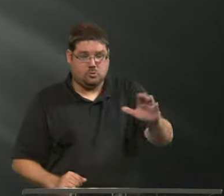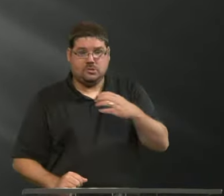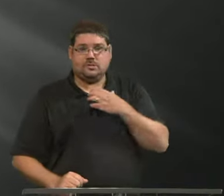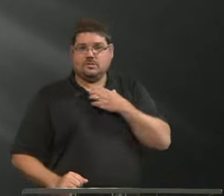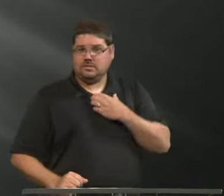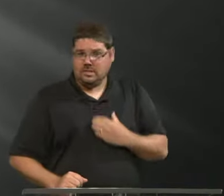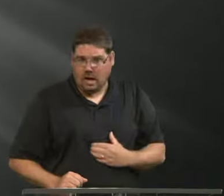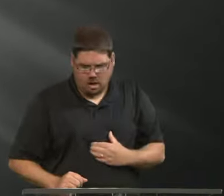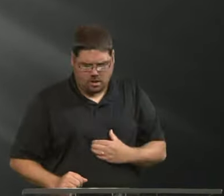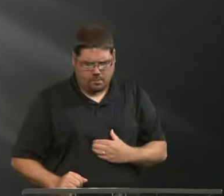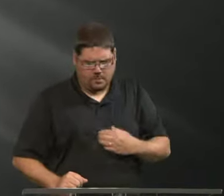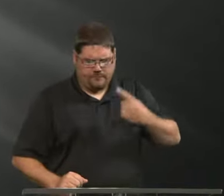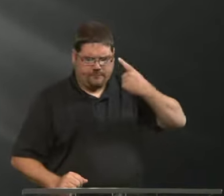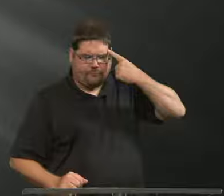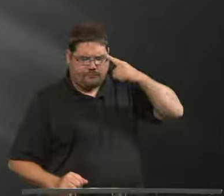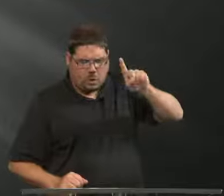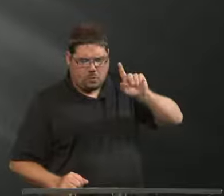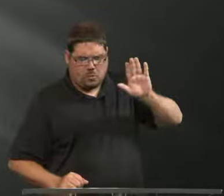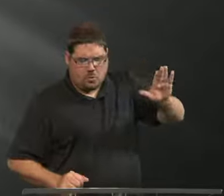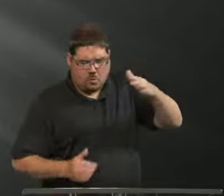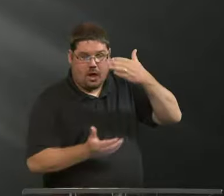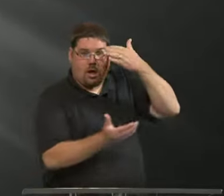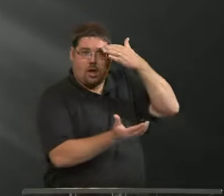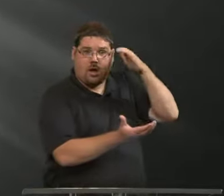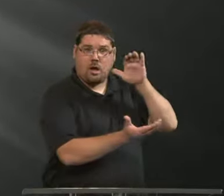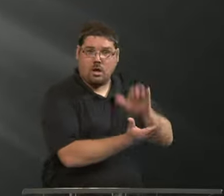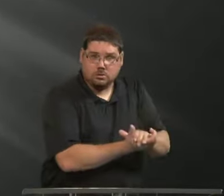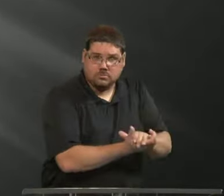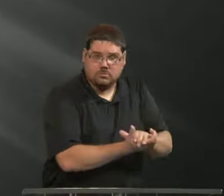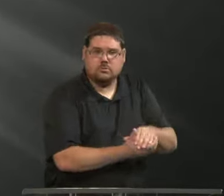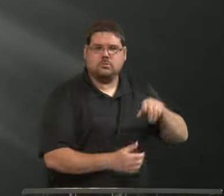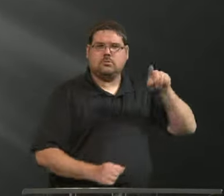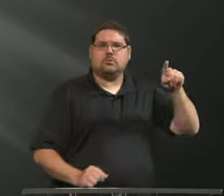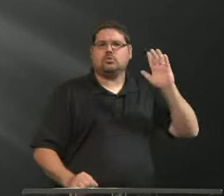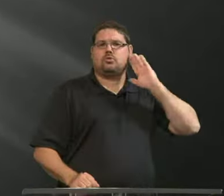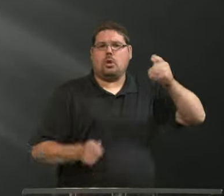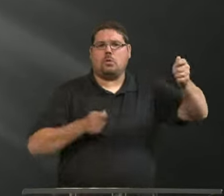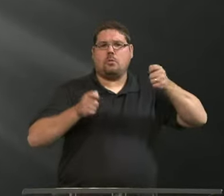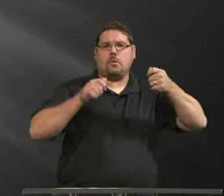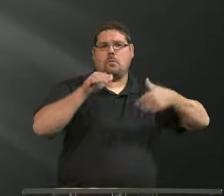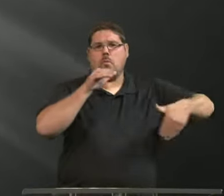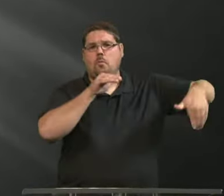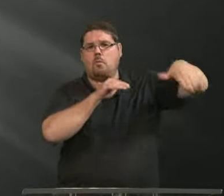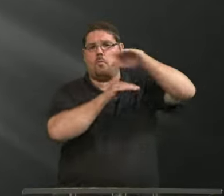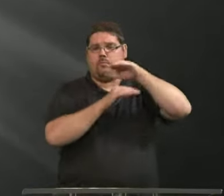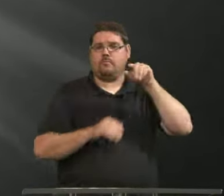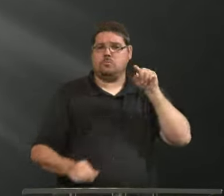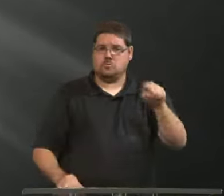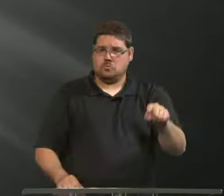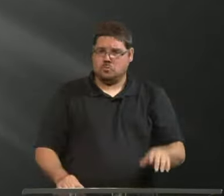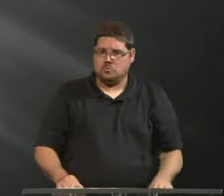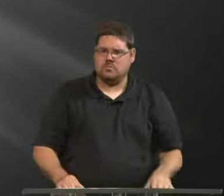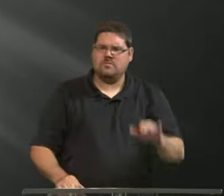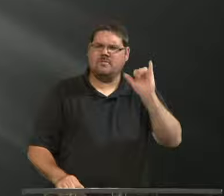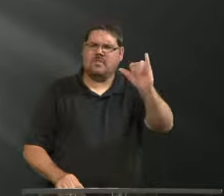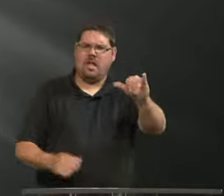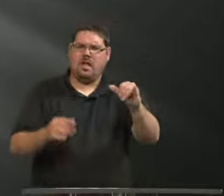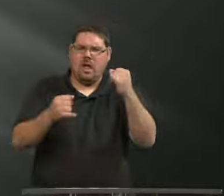Now, in this next phrase, it says, "Your desire shall be for your husband, and he shall rule over